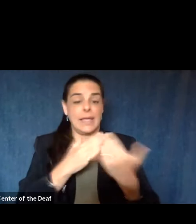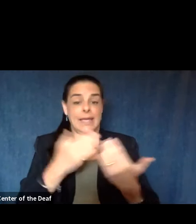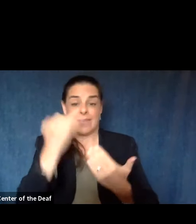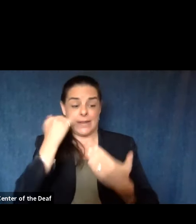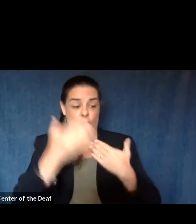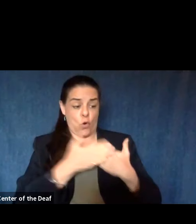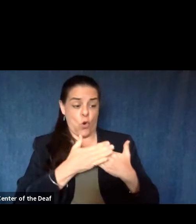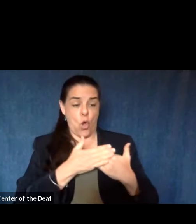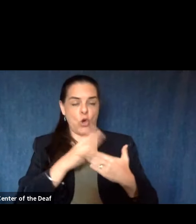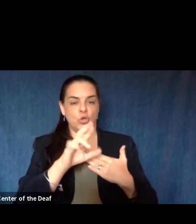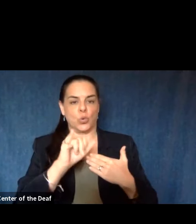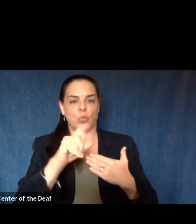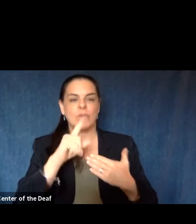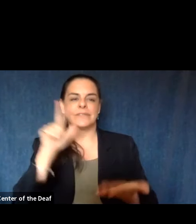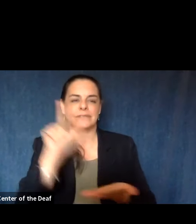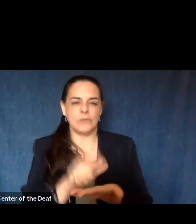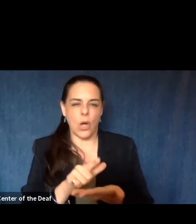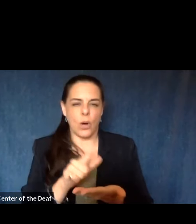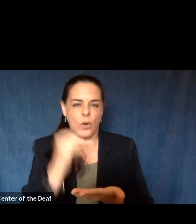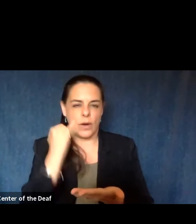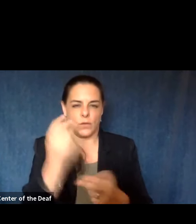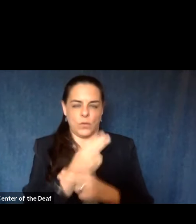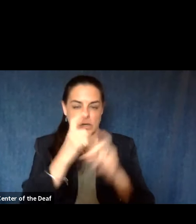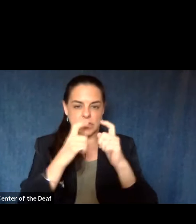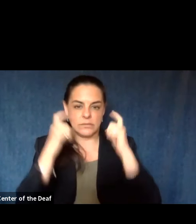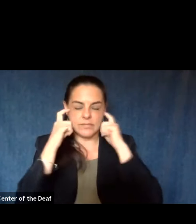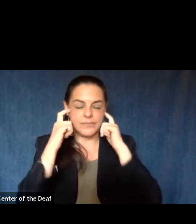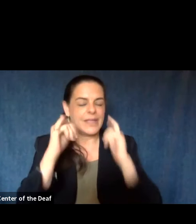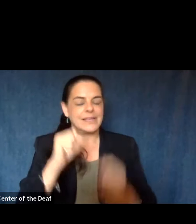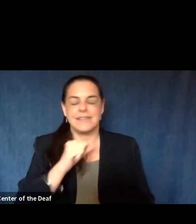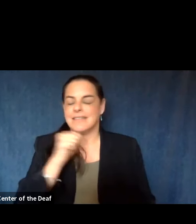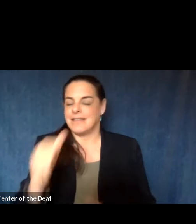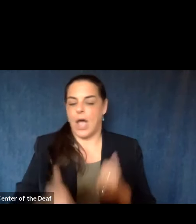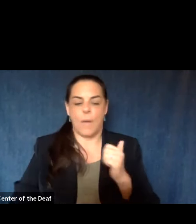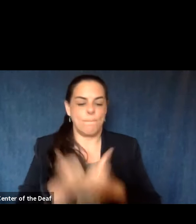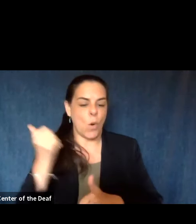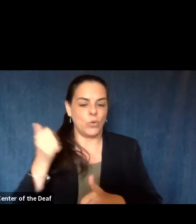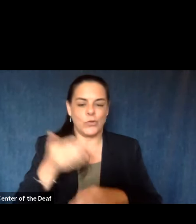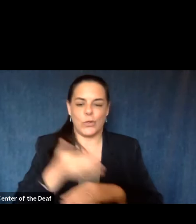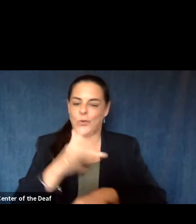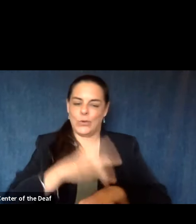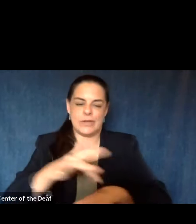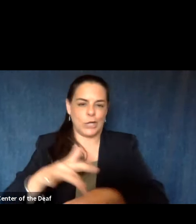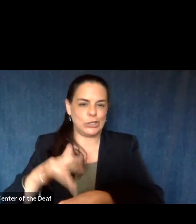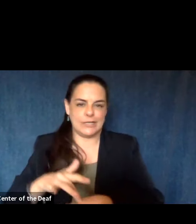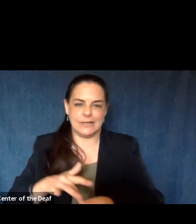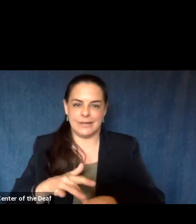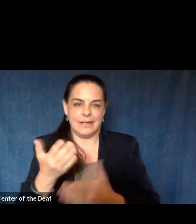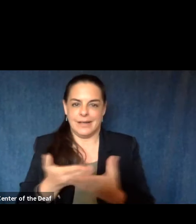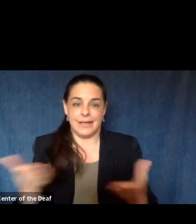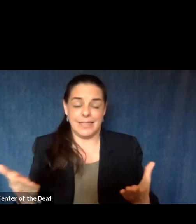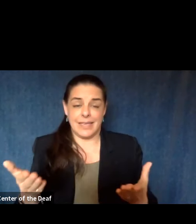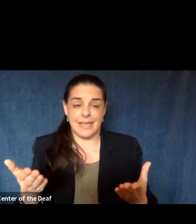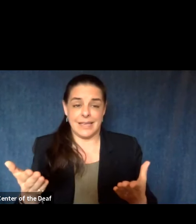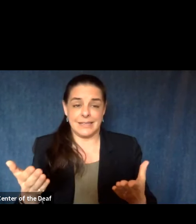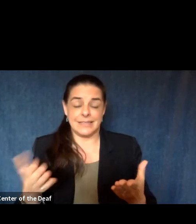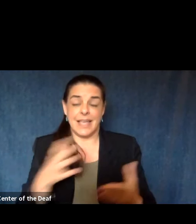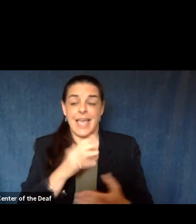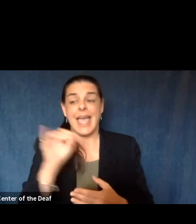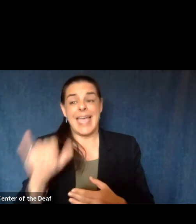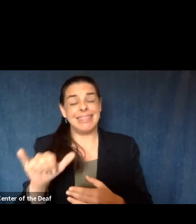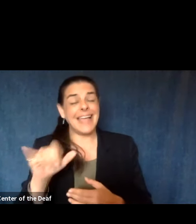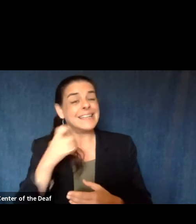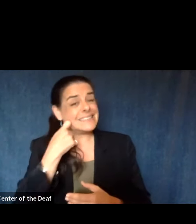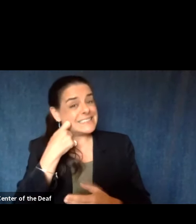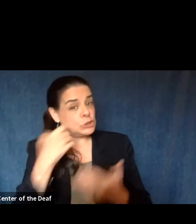risk is very low. It is not primarily through touching things, and actually that's relatively new guidance